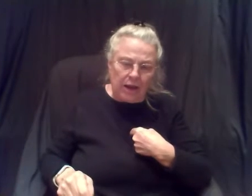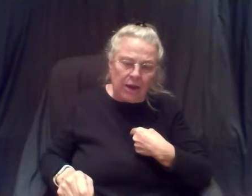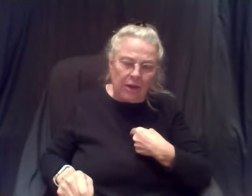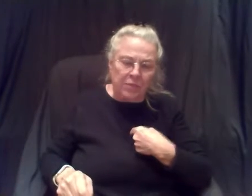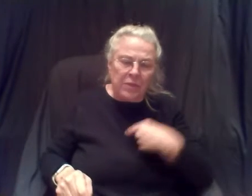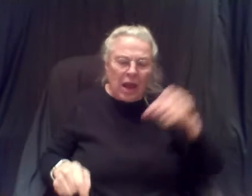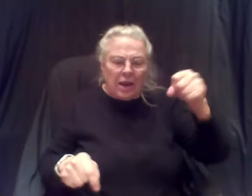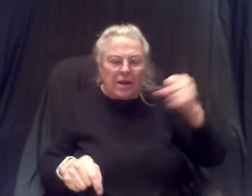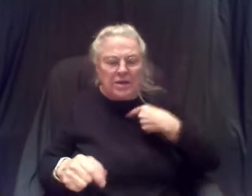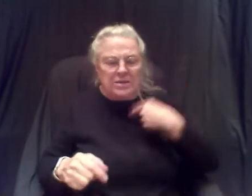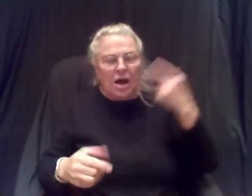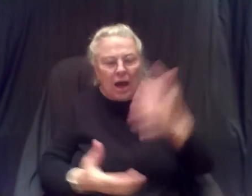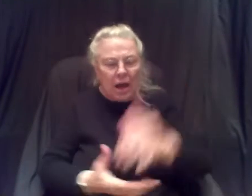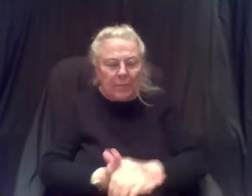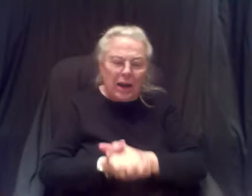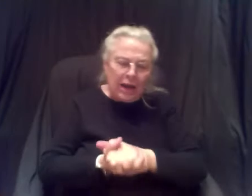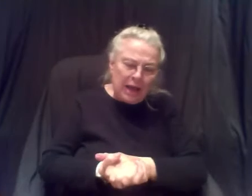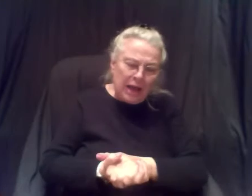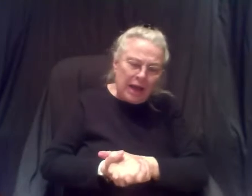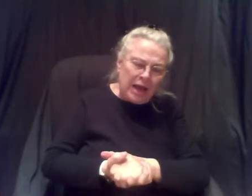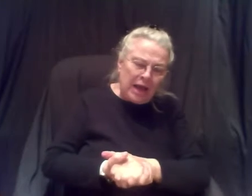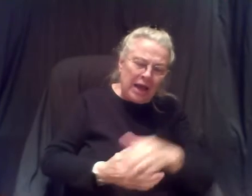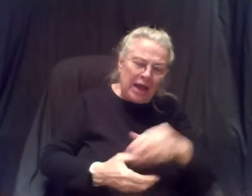me. Yes, I